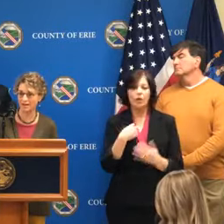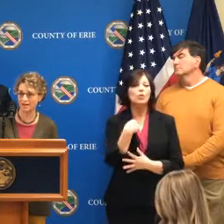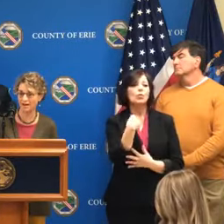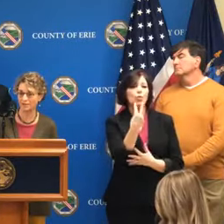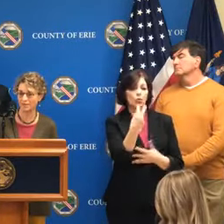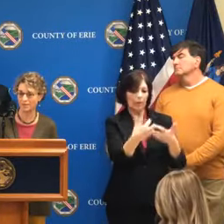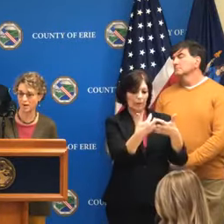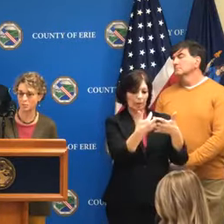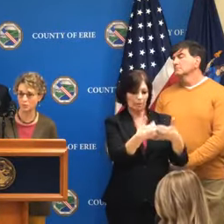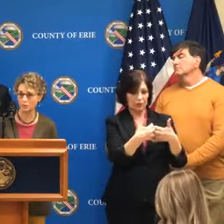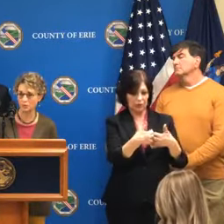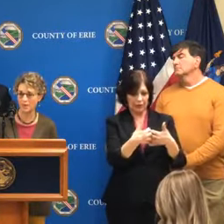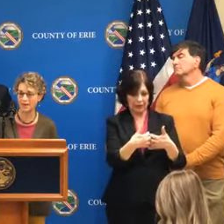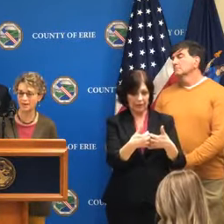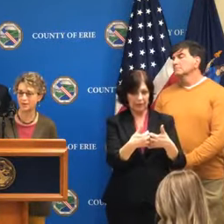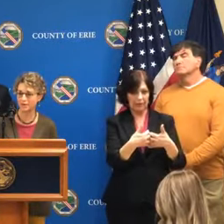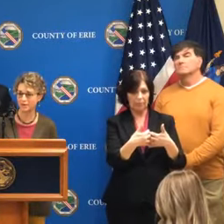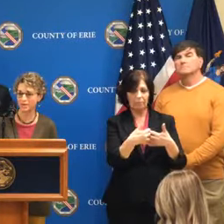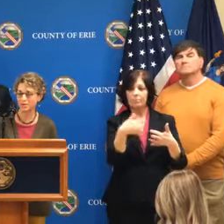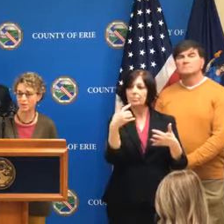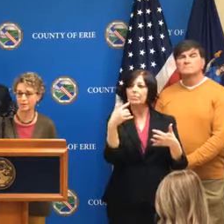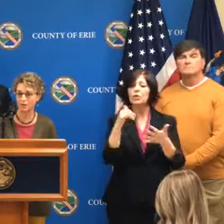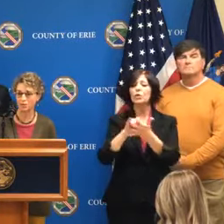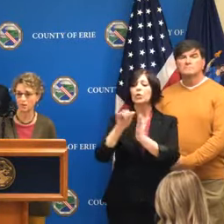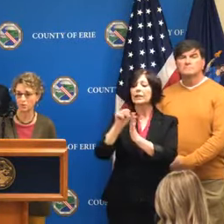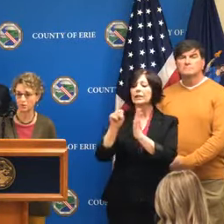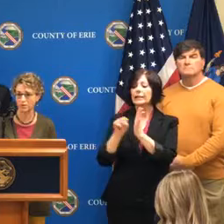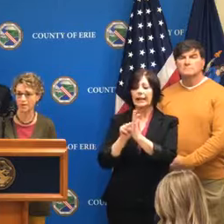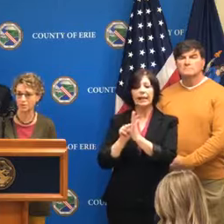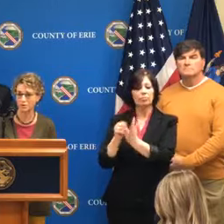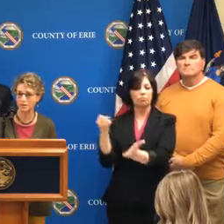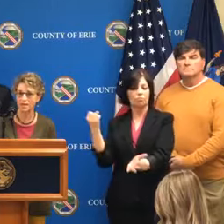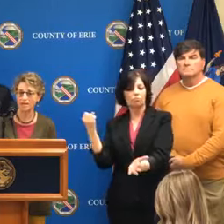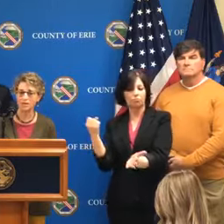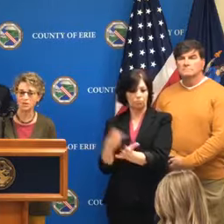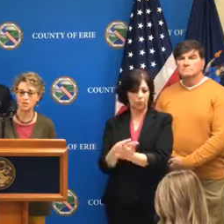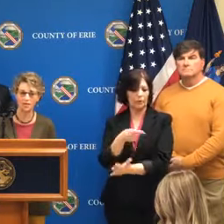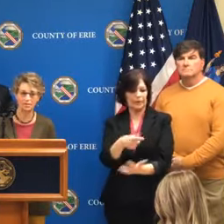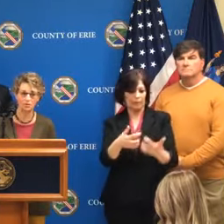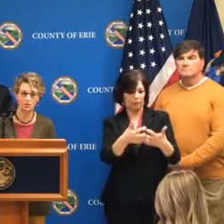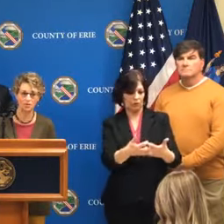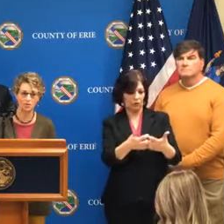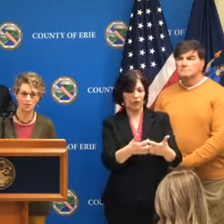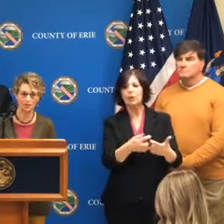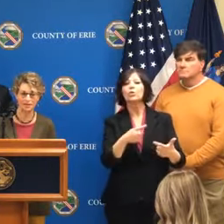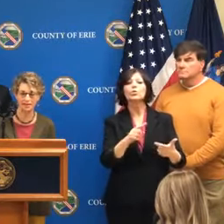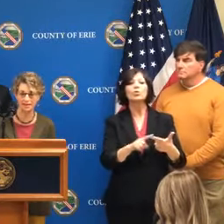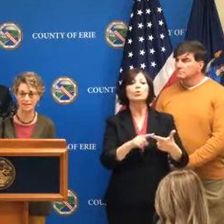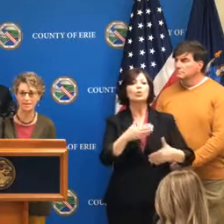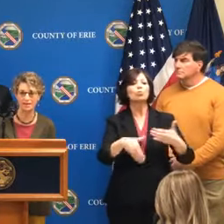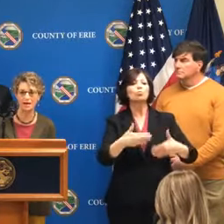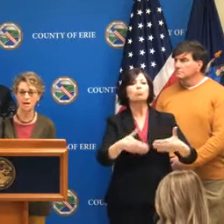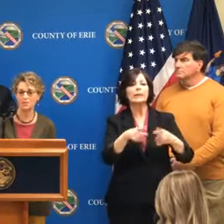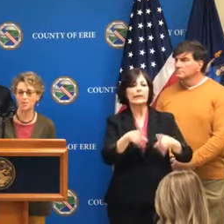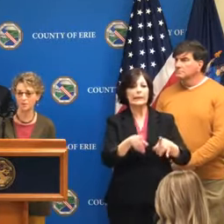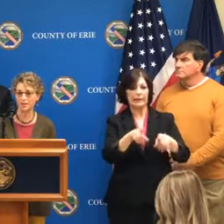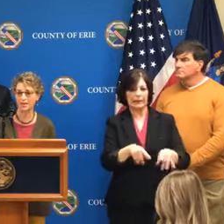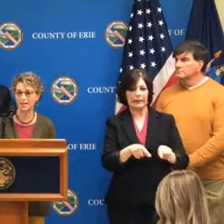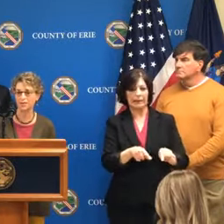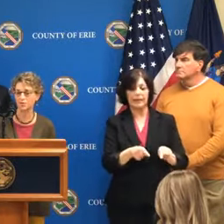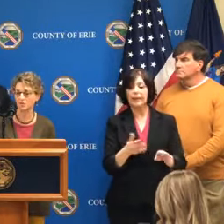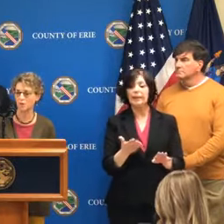machines that have been approved by the New York State Department of Health Wadsworth Laboratory to be able to conduct this testing.